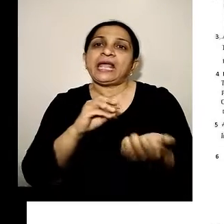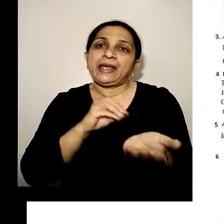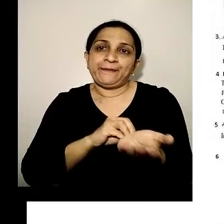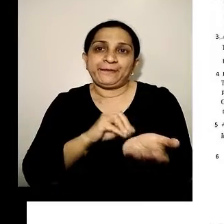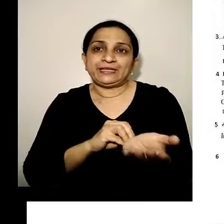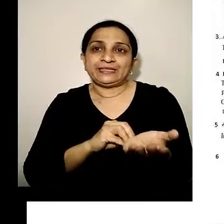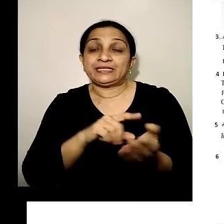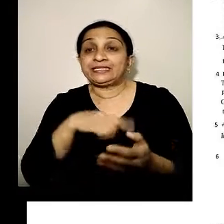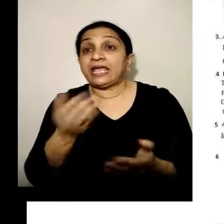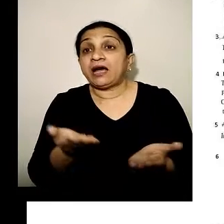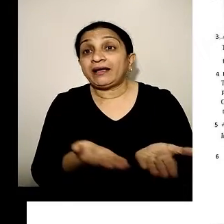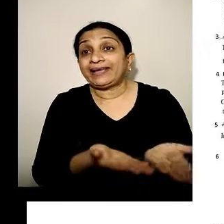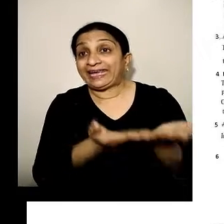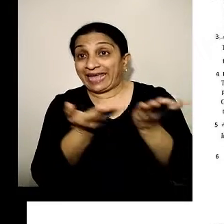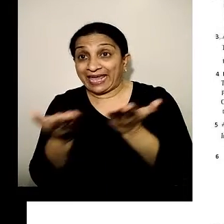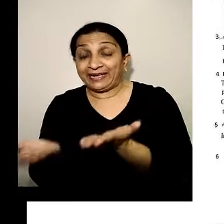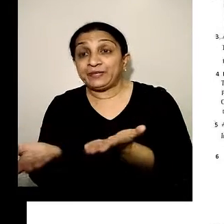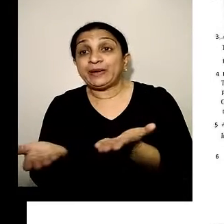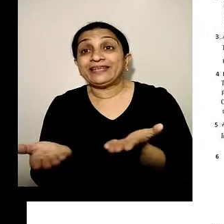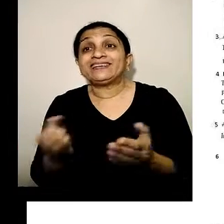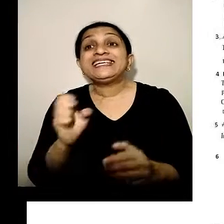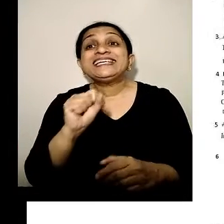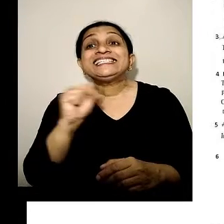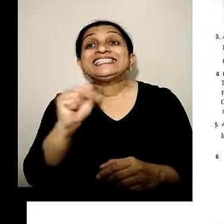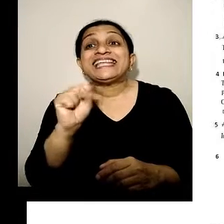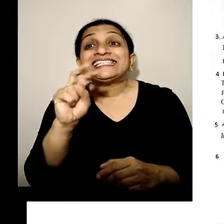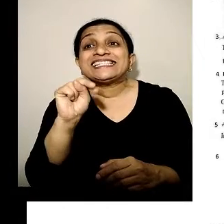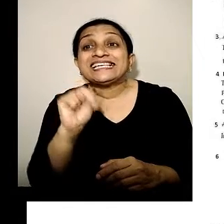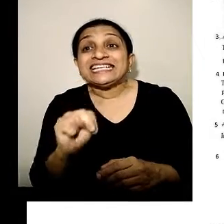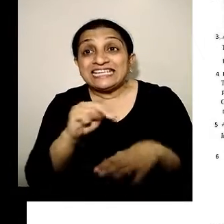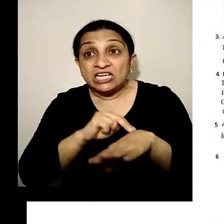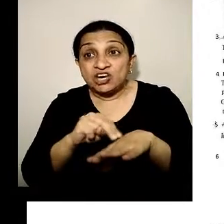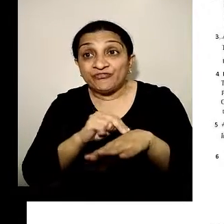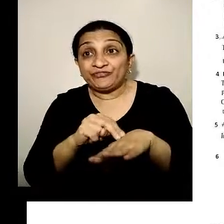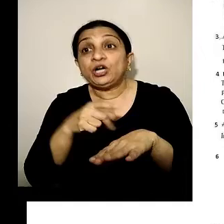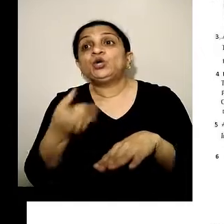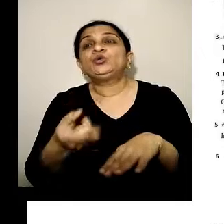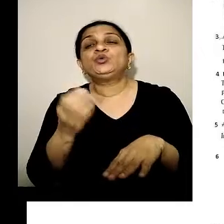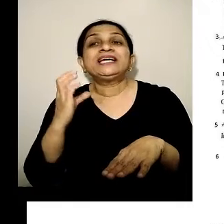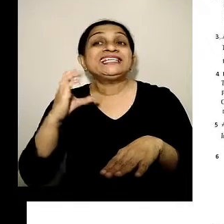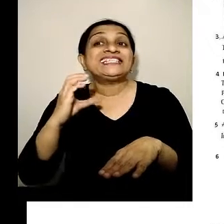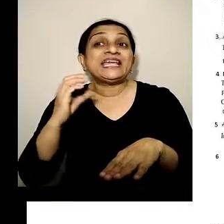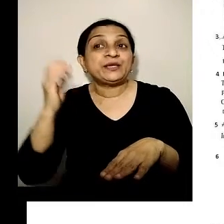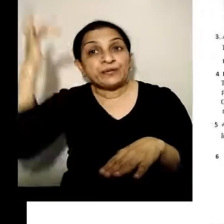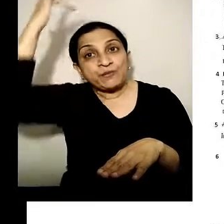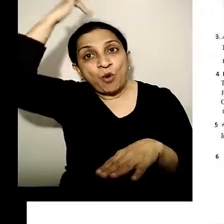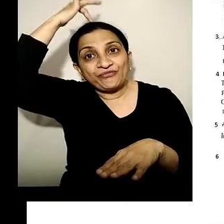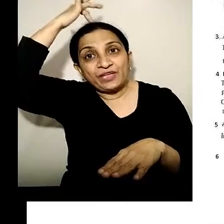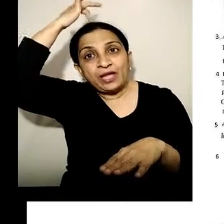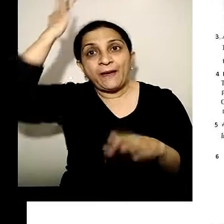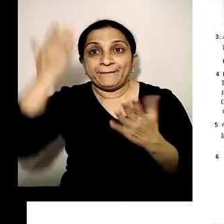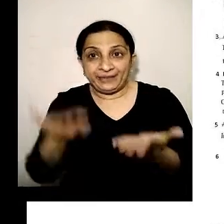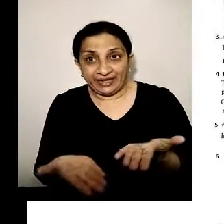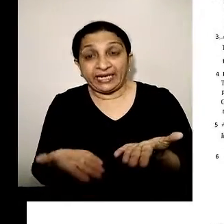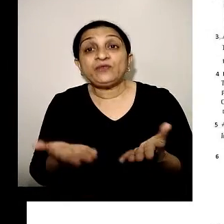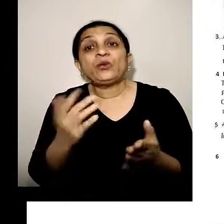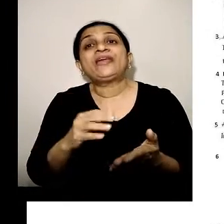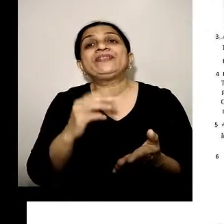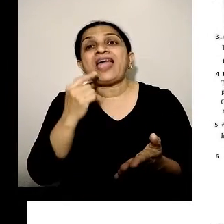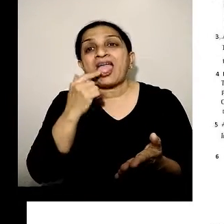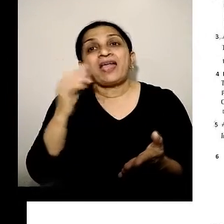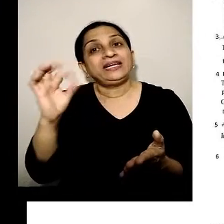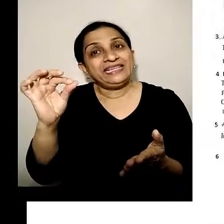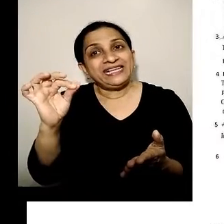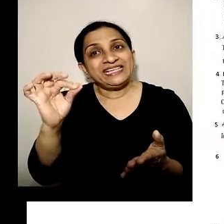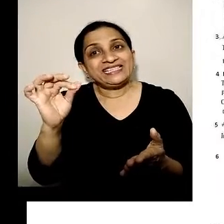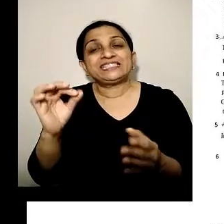electrical impulses. They are carried by the sensory nerve to the cerebrum of the brain where